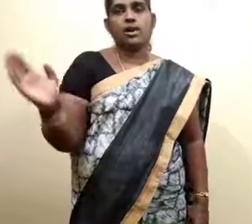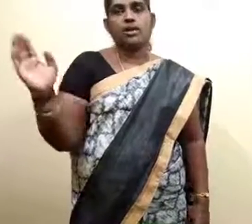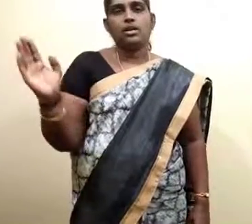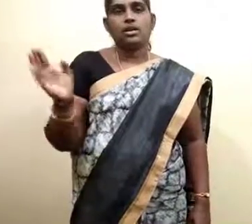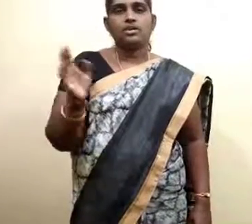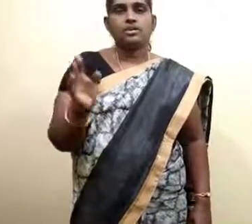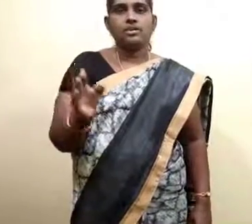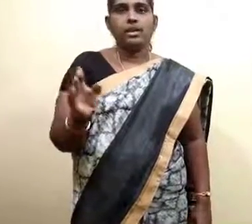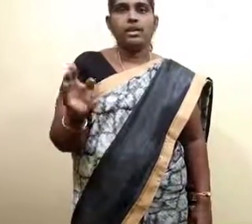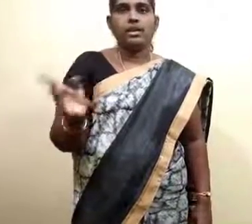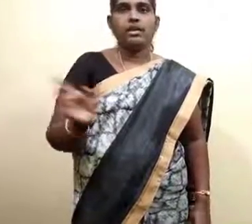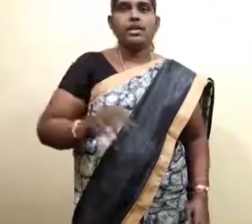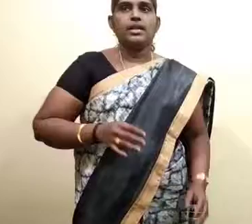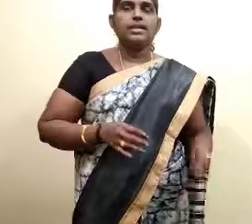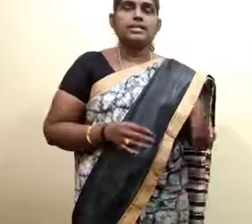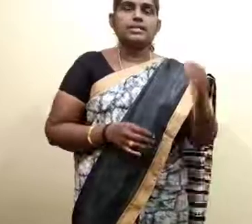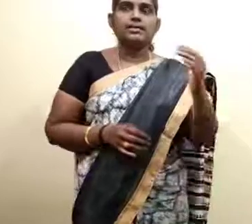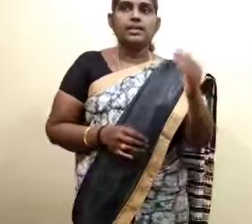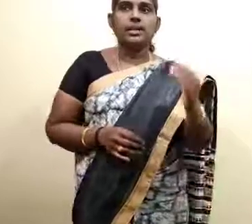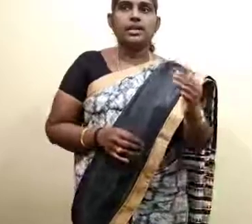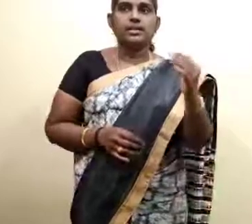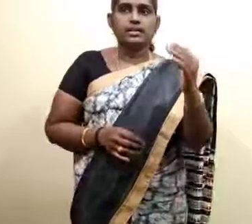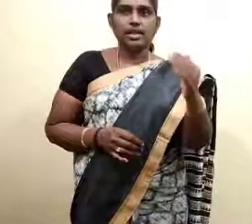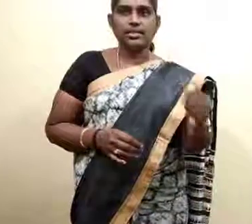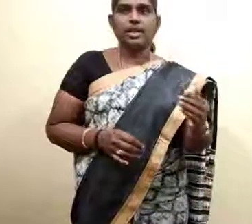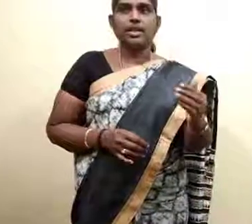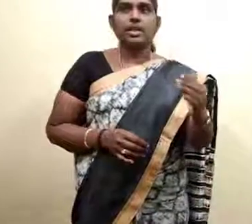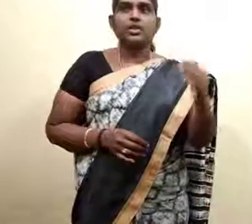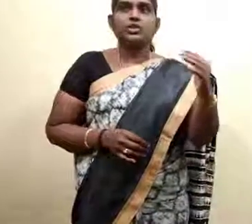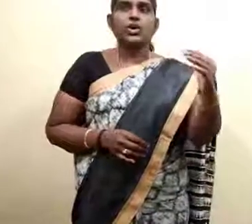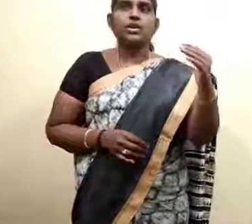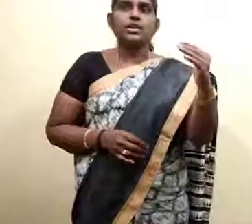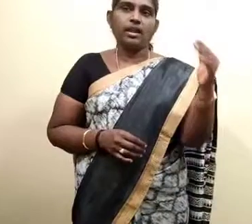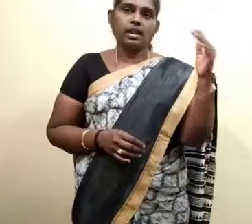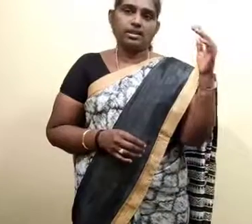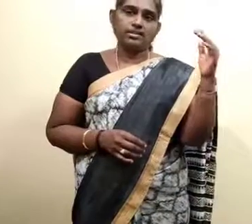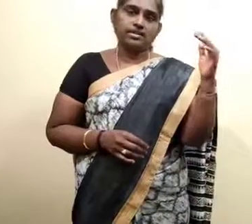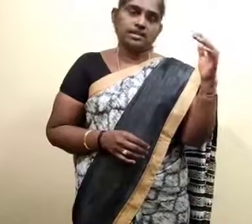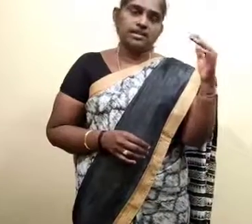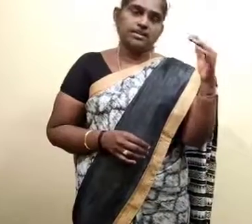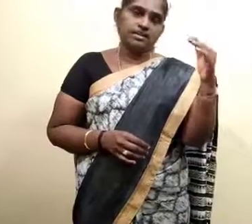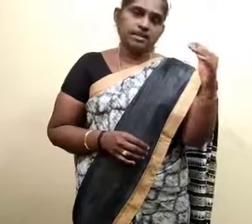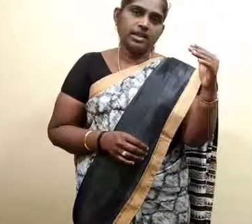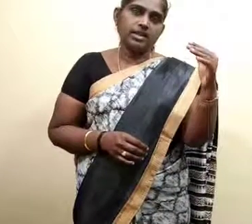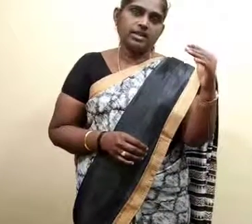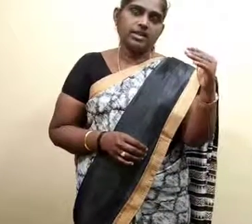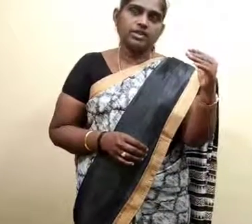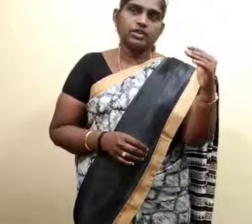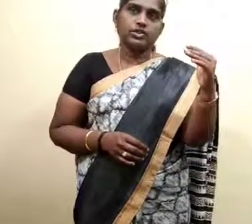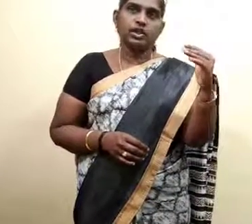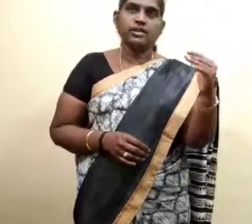yarn. In 1733, John Kay, understand? 1733, John